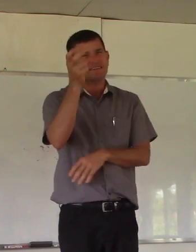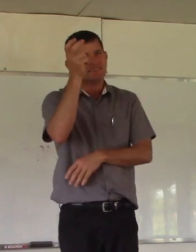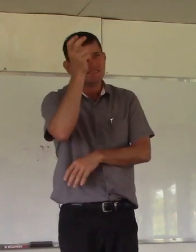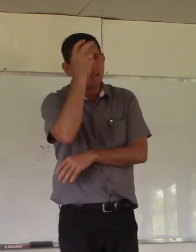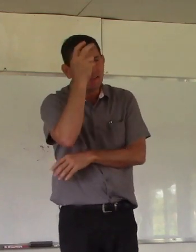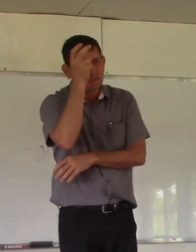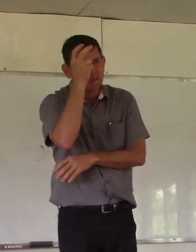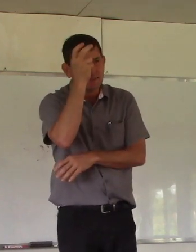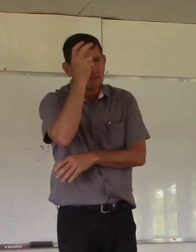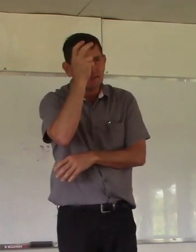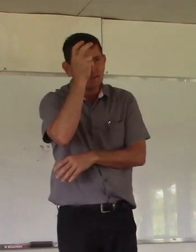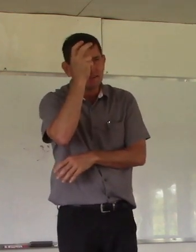Satan,